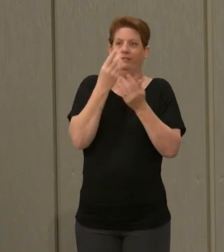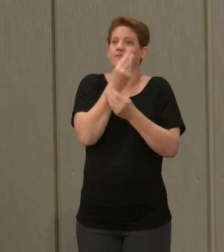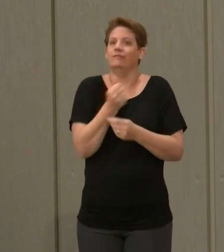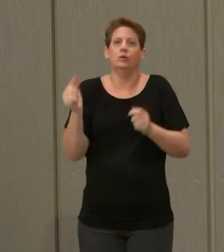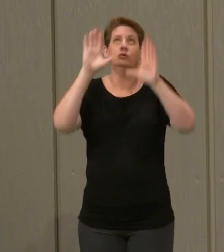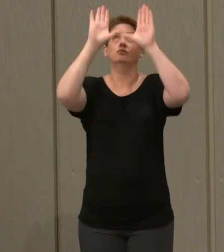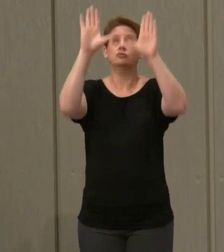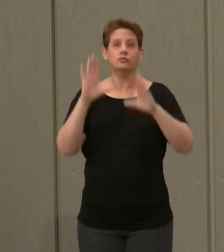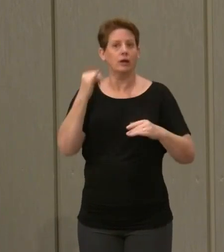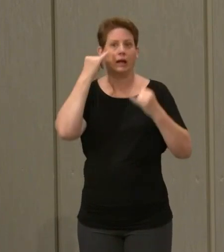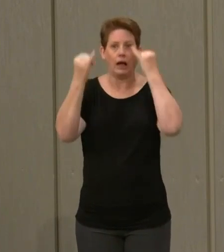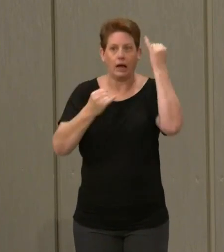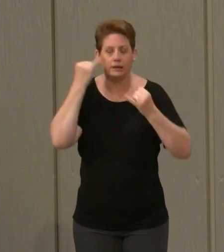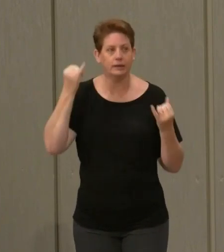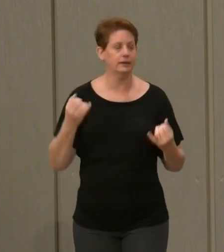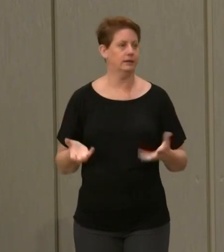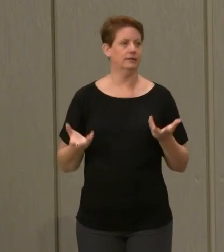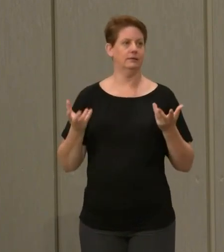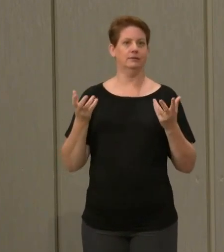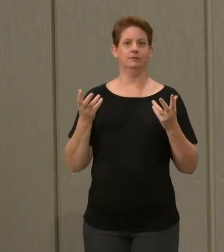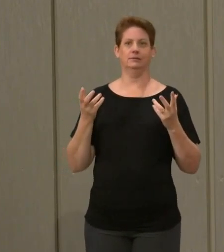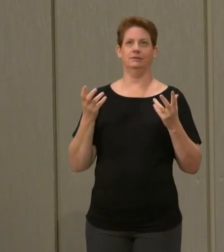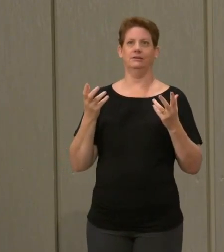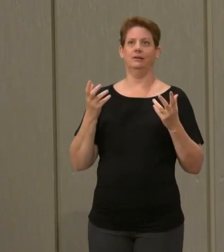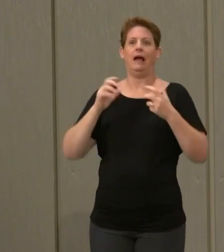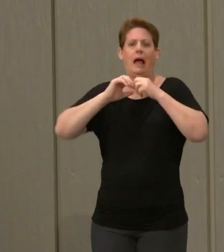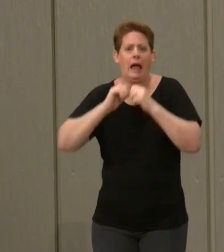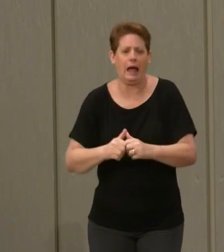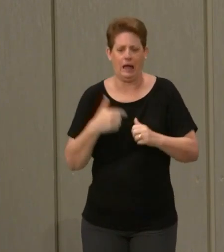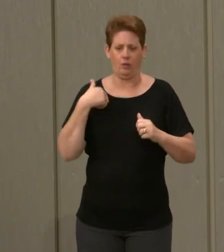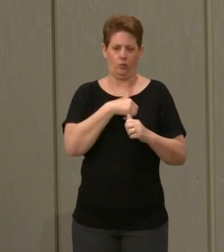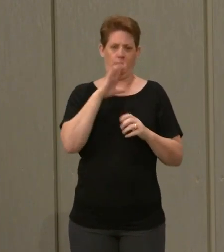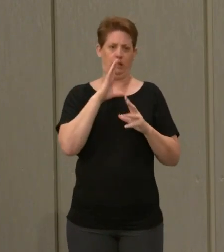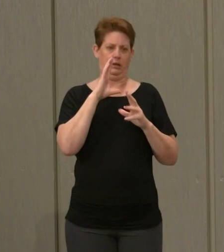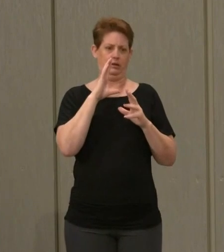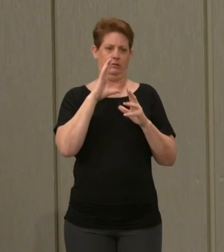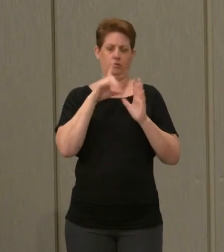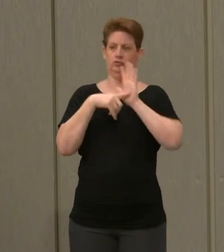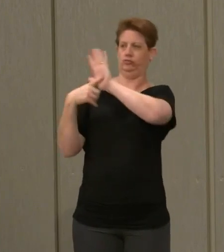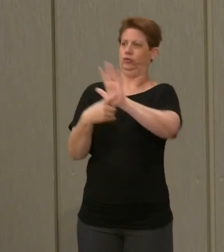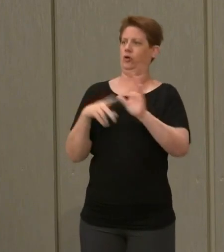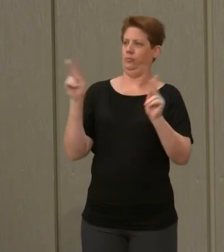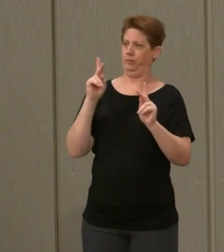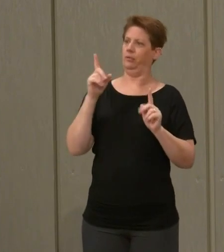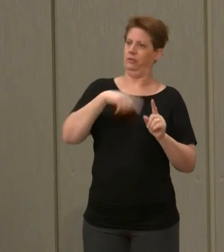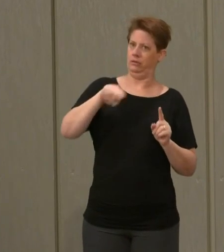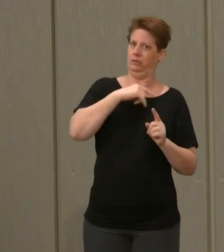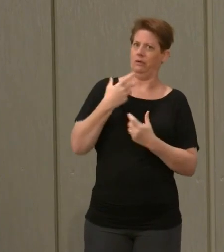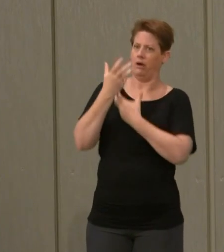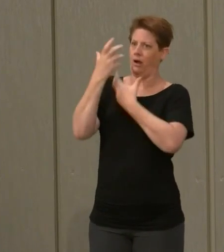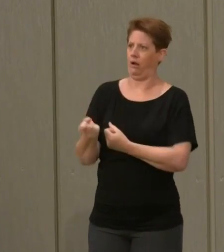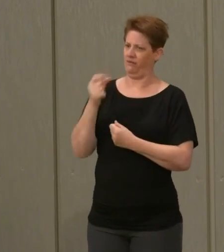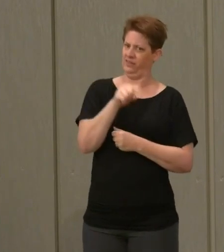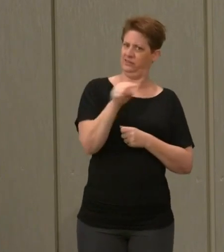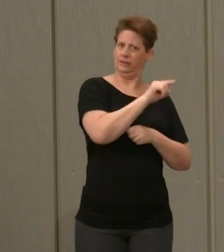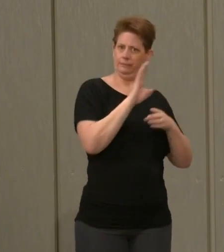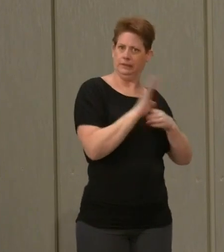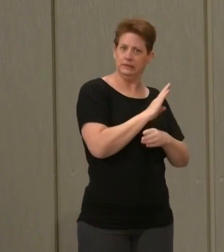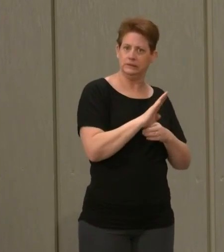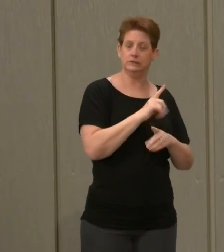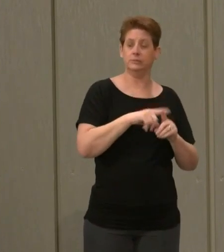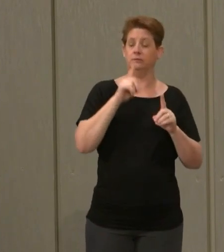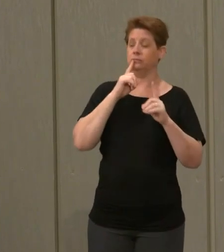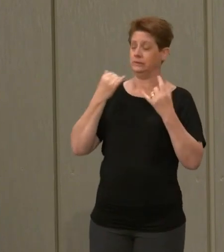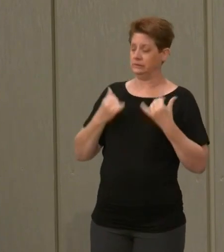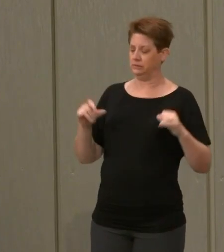great ideas for giving the people confidence in these businesses and these activities. But we must focus on the elderly,